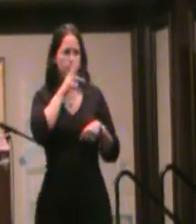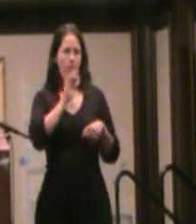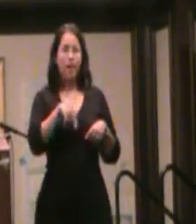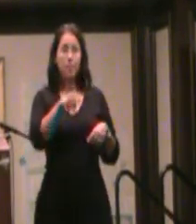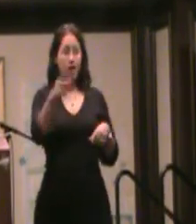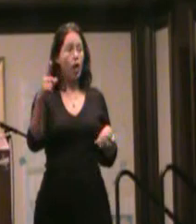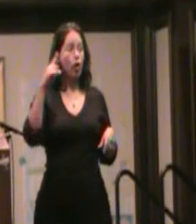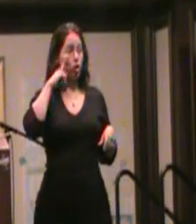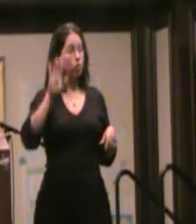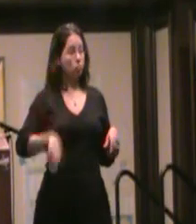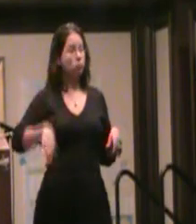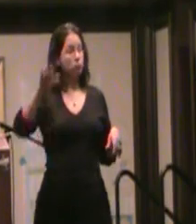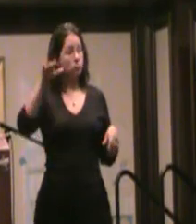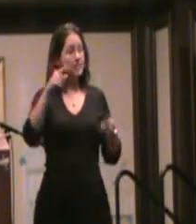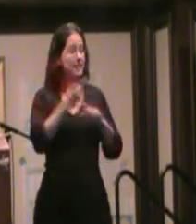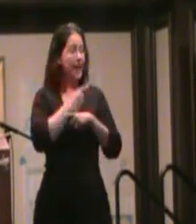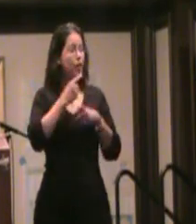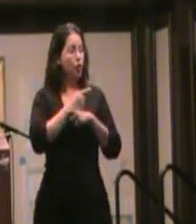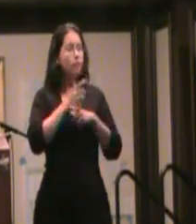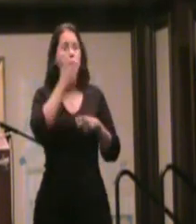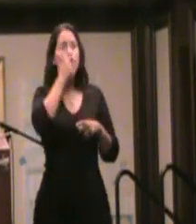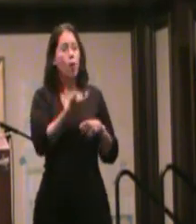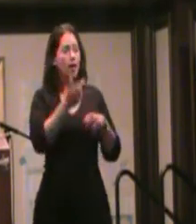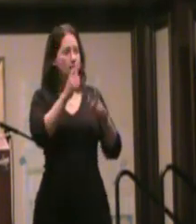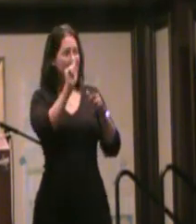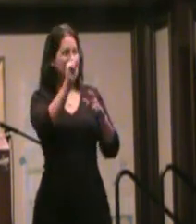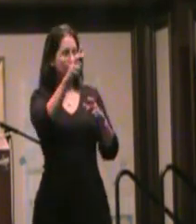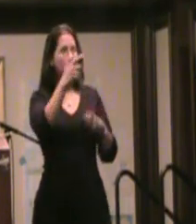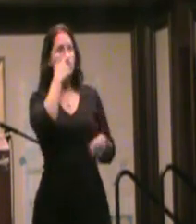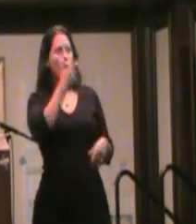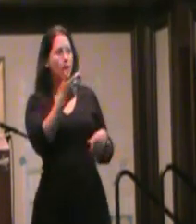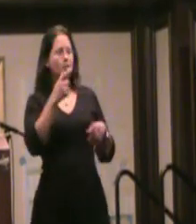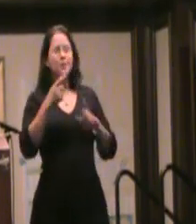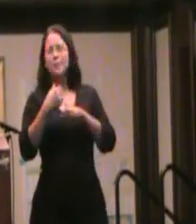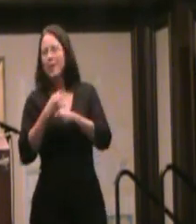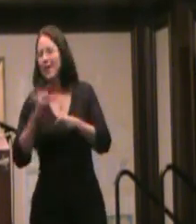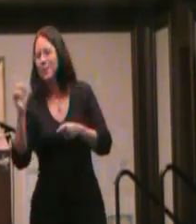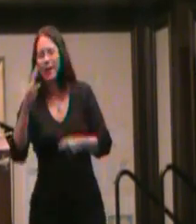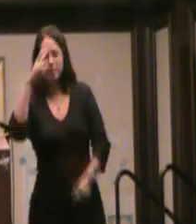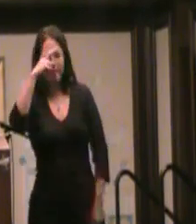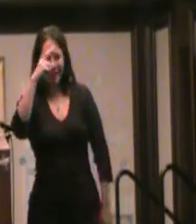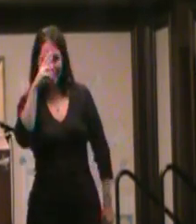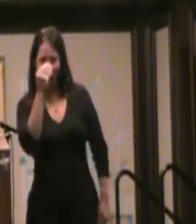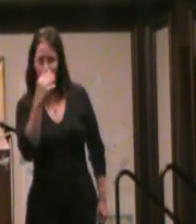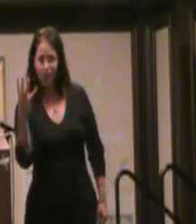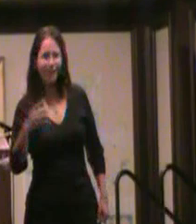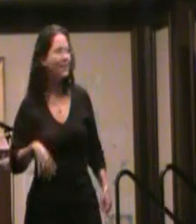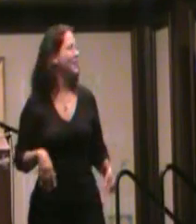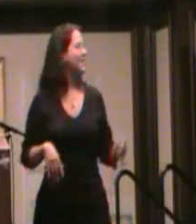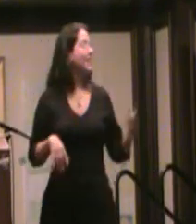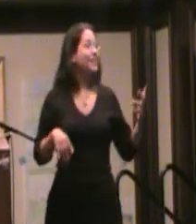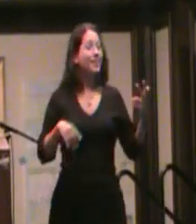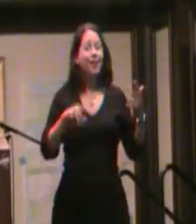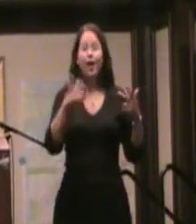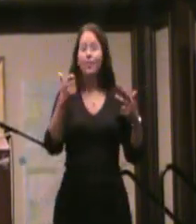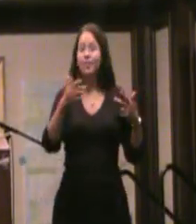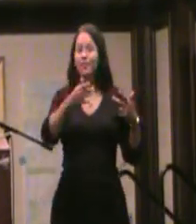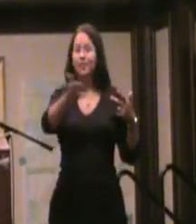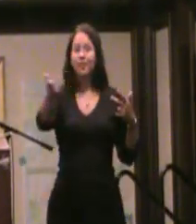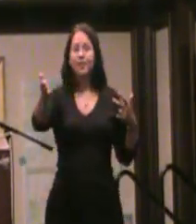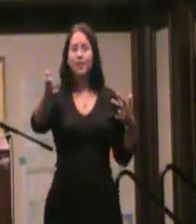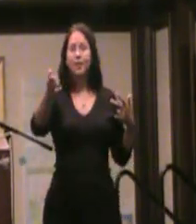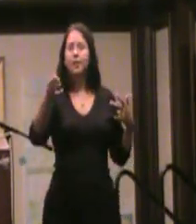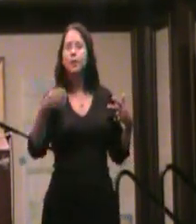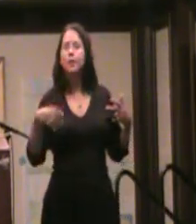heard it growing up when I watched TV made in Mexico. Okay. Anybody else? Yes.